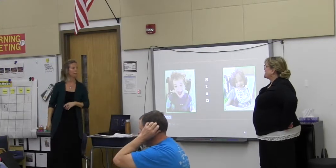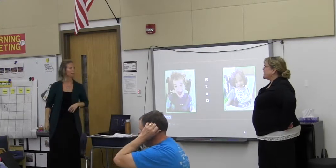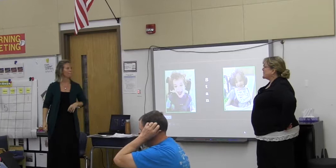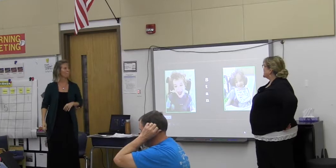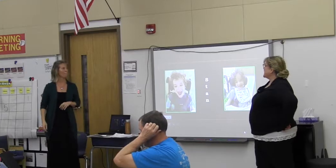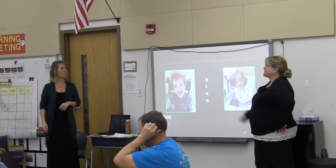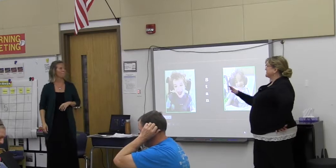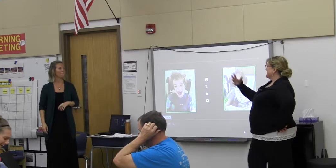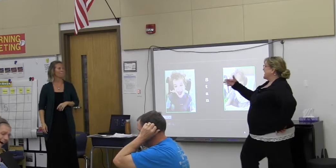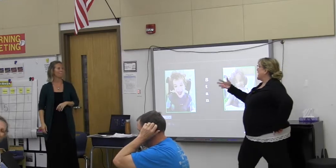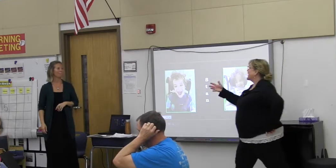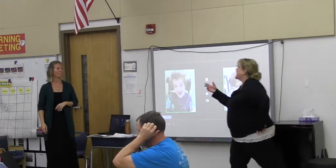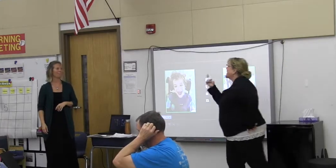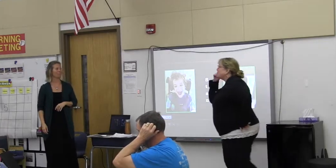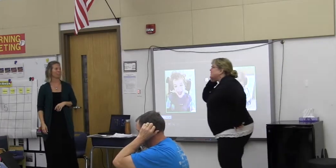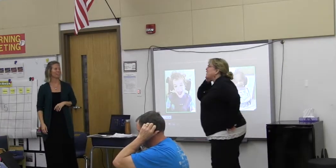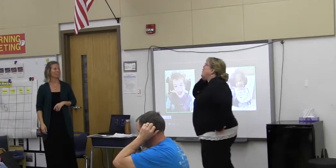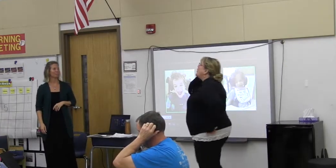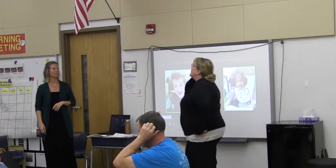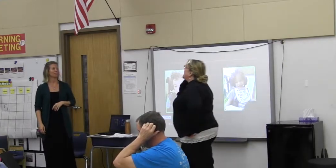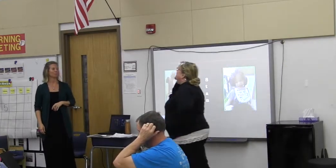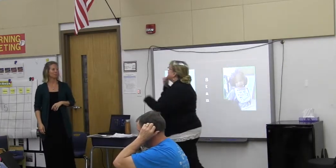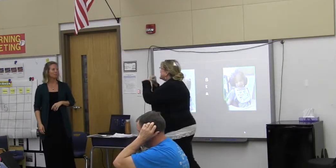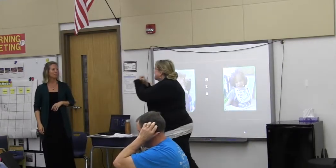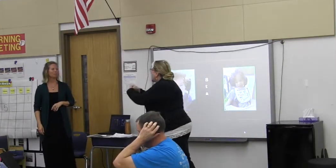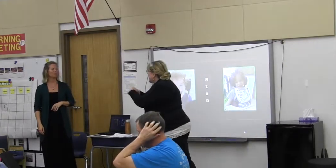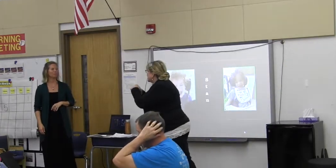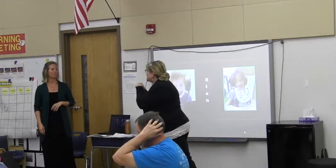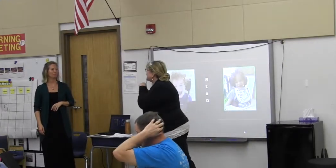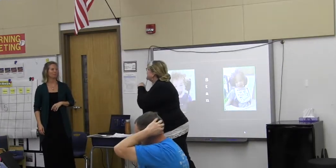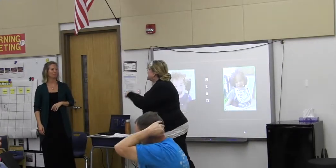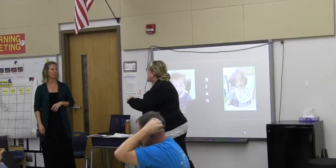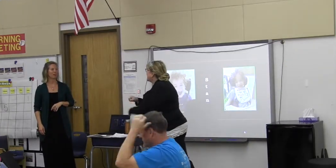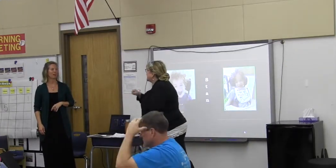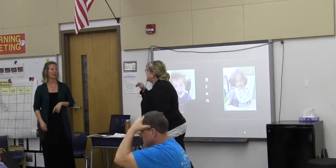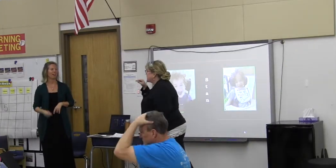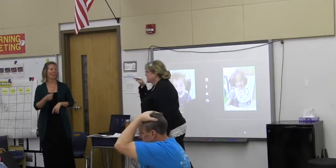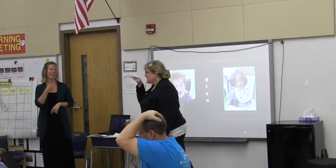Although that one time I was like, oh, no.